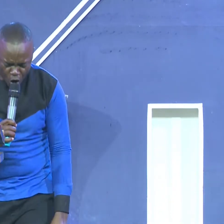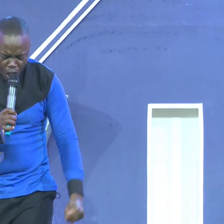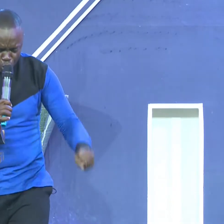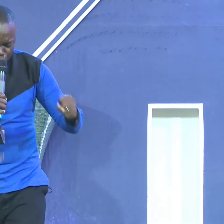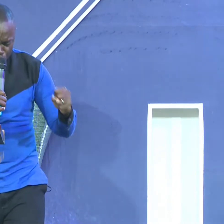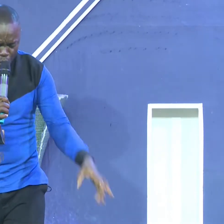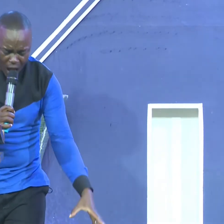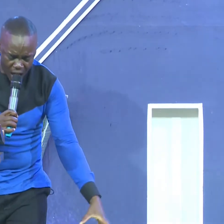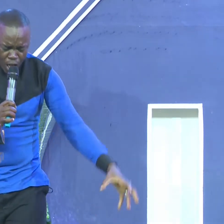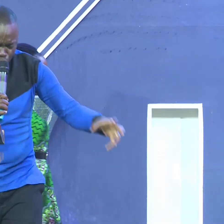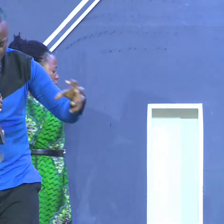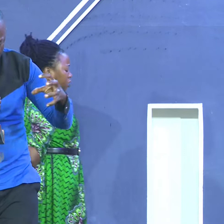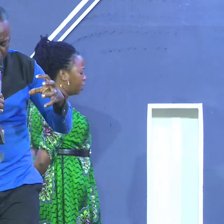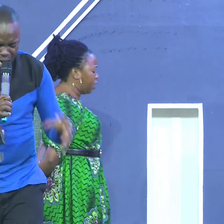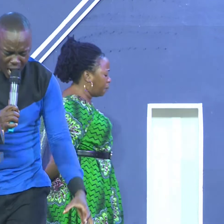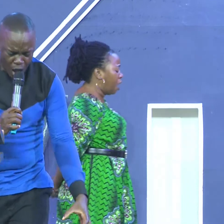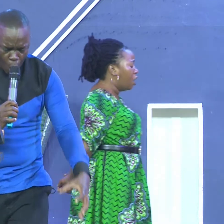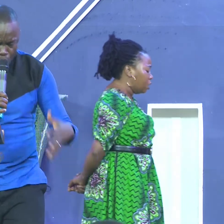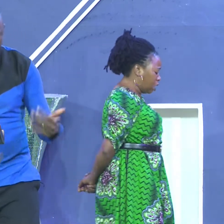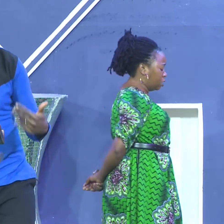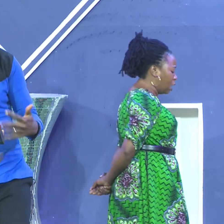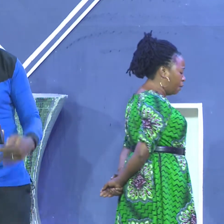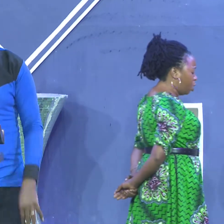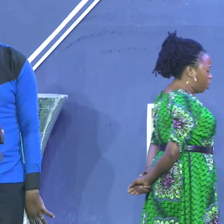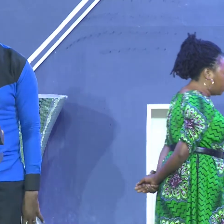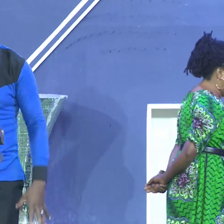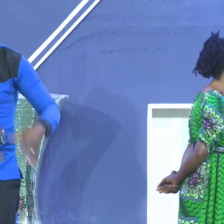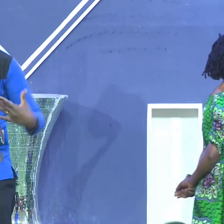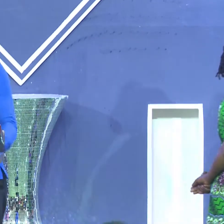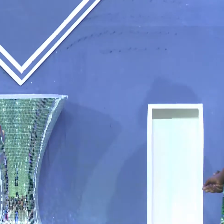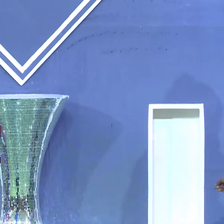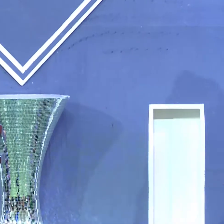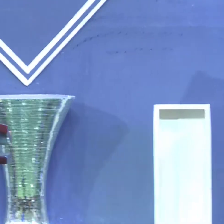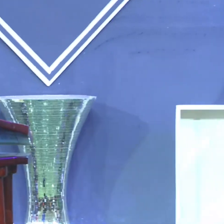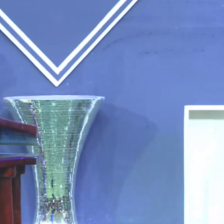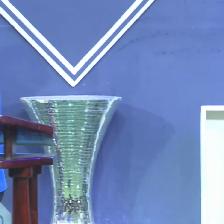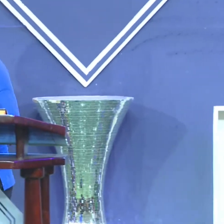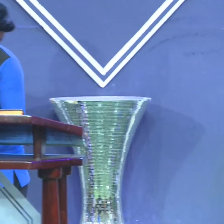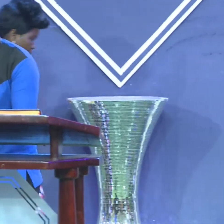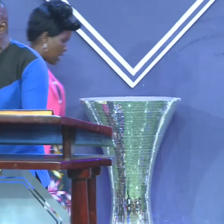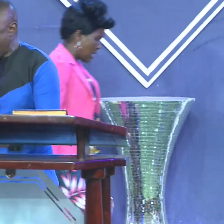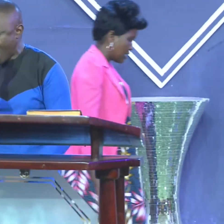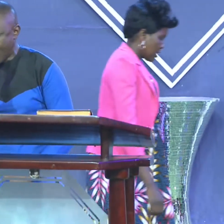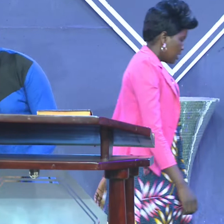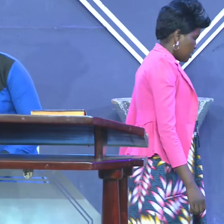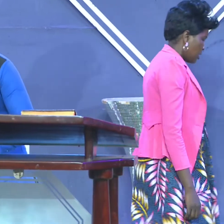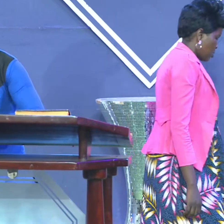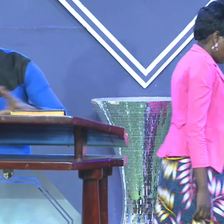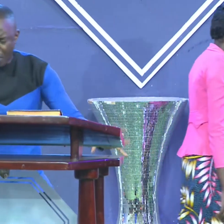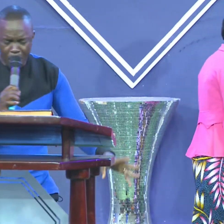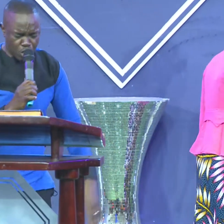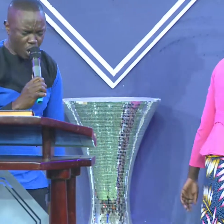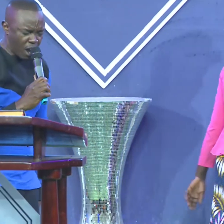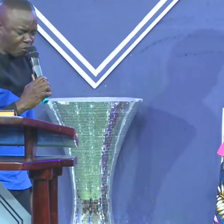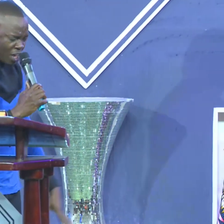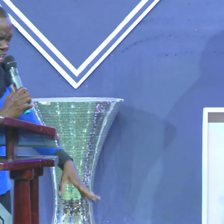akobwavu tunonwa tusomoka olwalero tusomoka olwalero tusomoka kano kemawanga akabadde